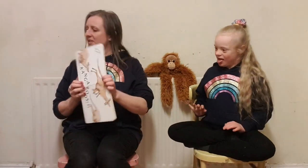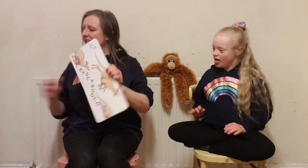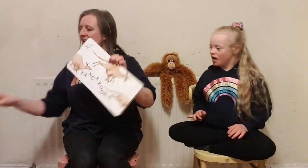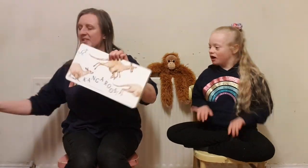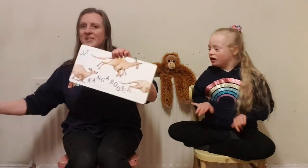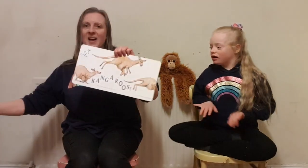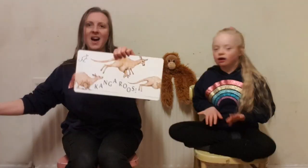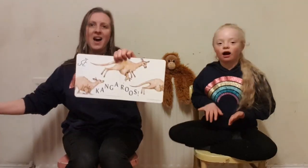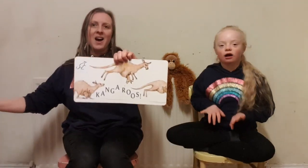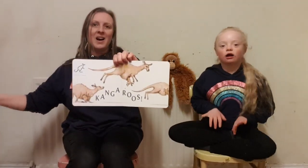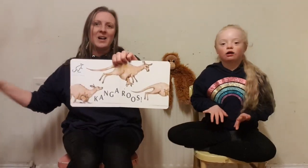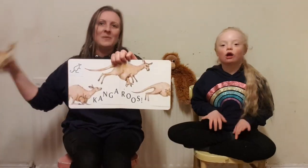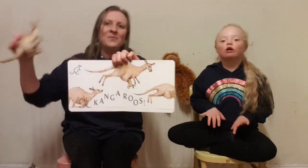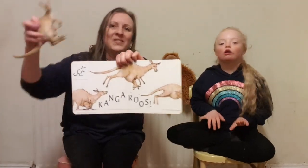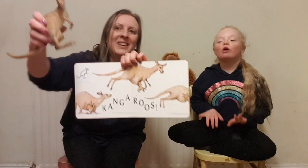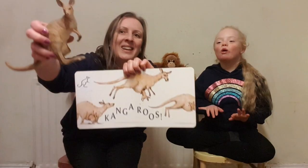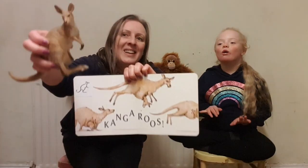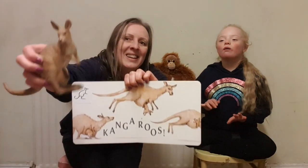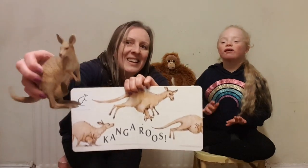see some. Kangaroos.